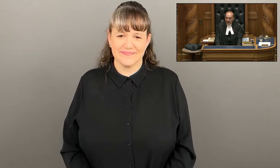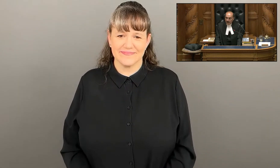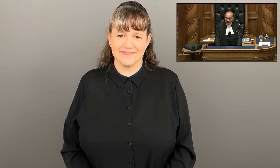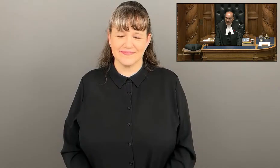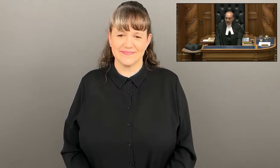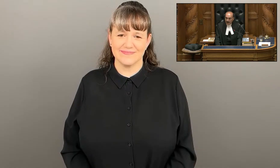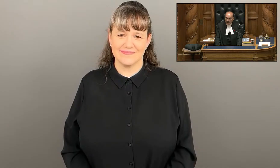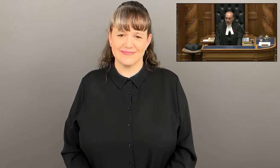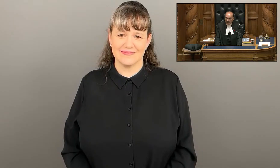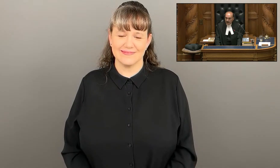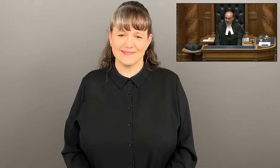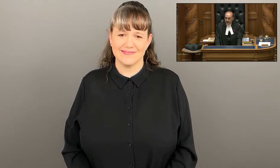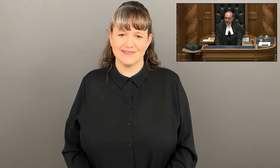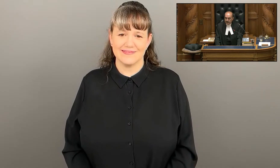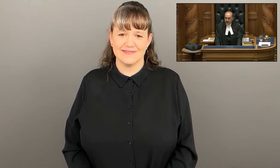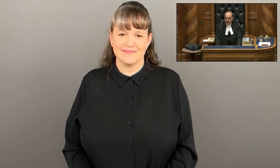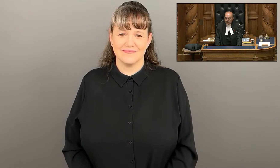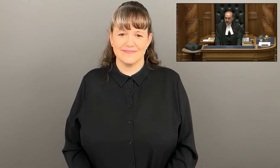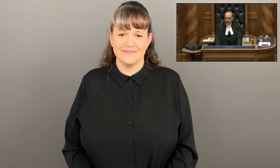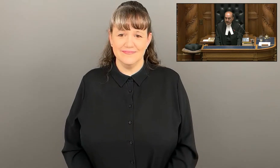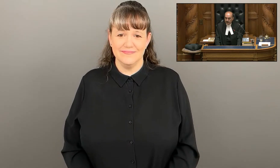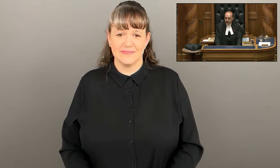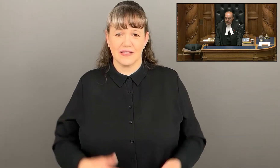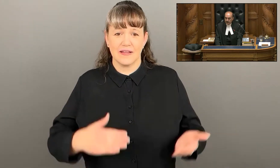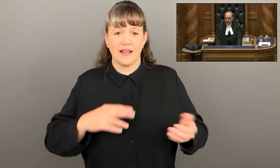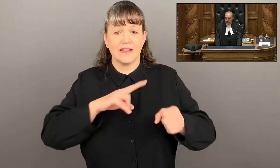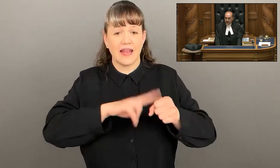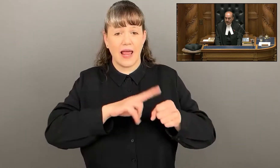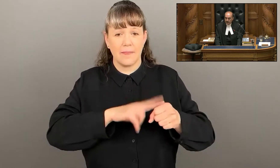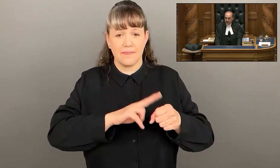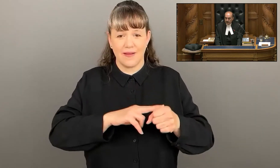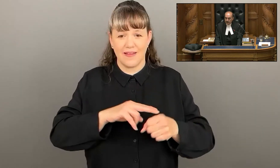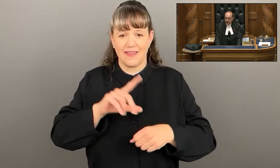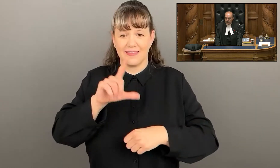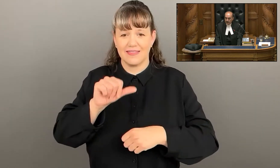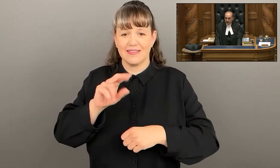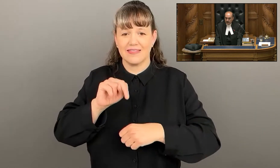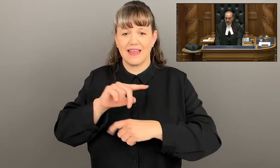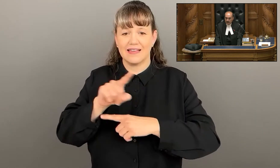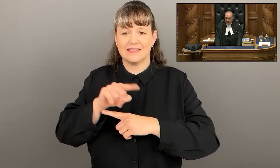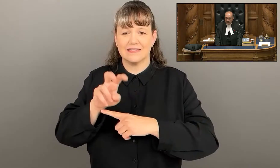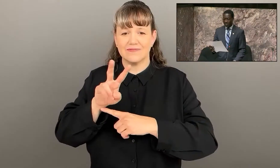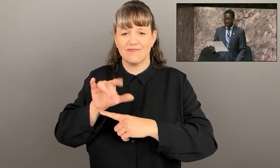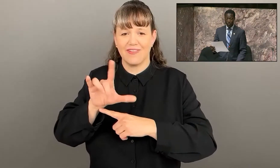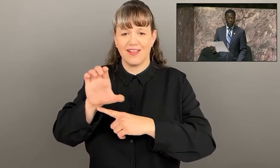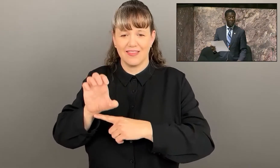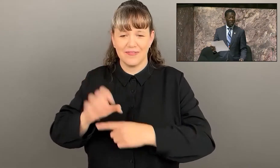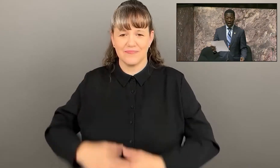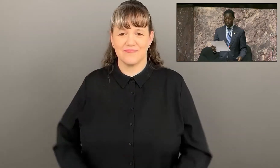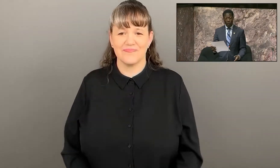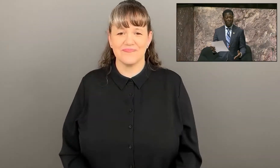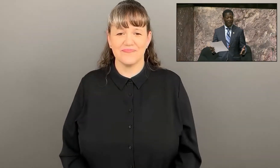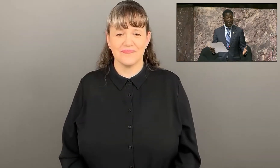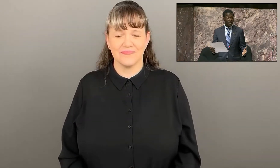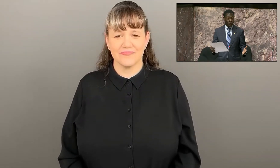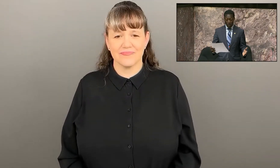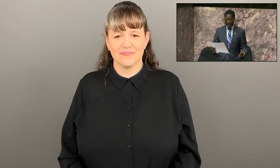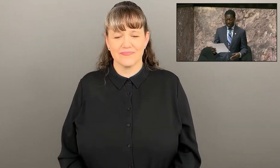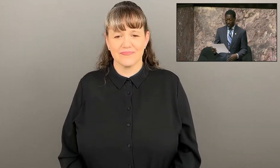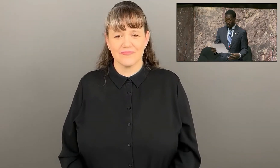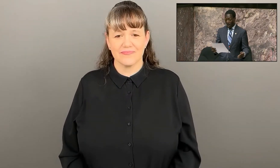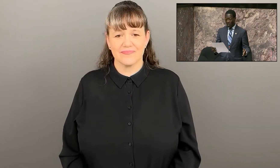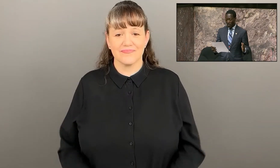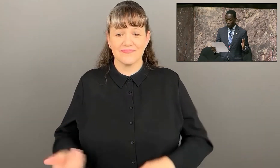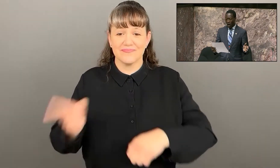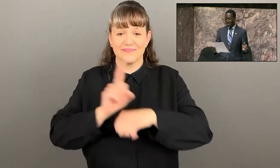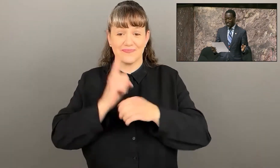Member for Nanaimo Lansdale. Thank you, Mr. Speaker. I rise to recognize an outstanding young leader from Nanaimo and my